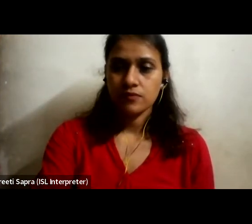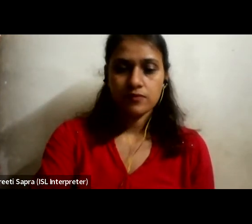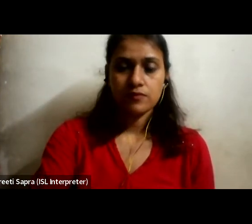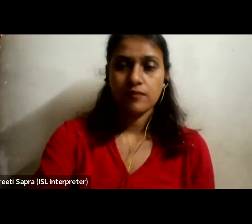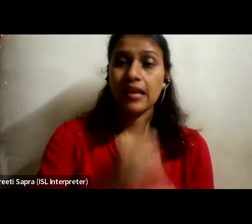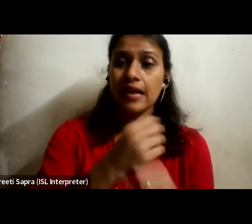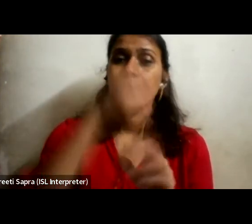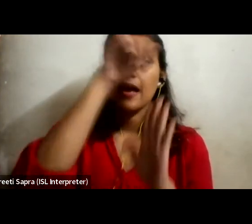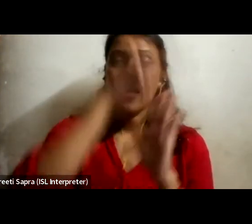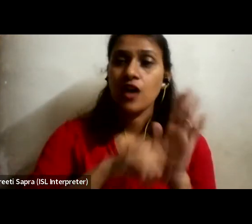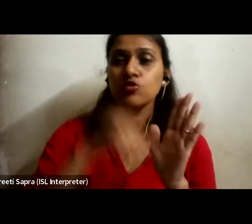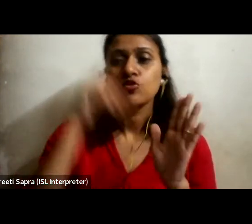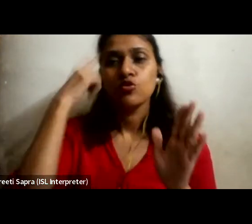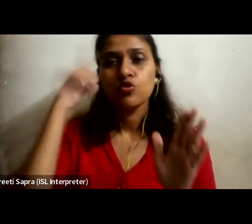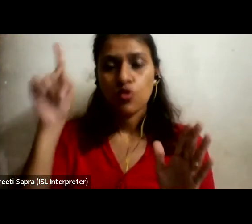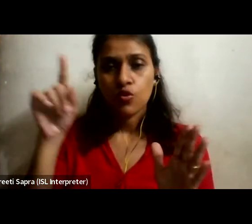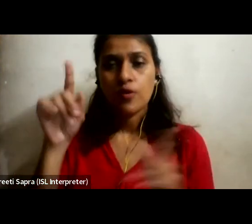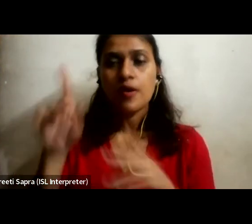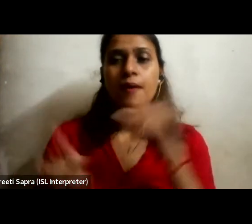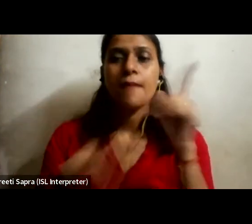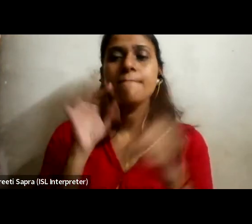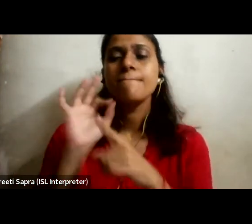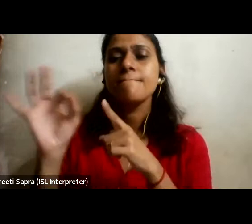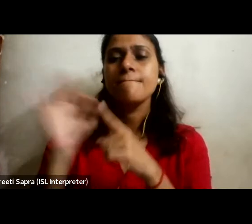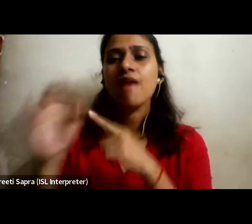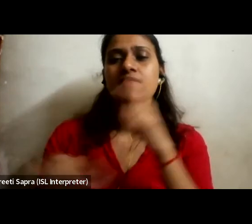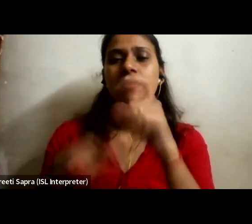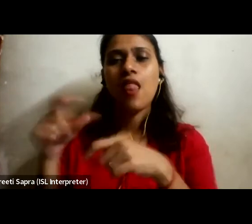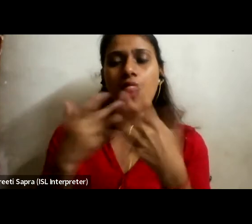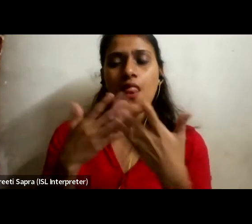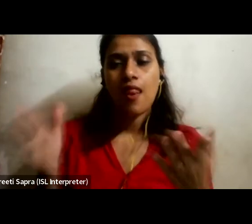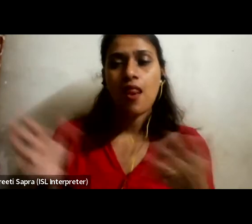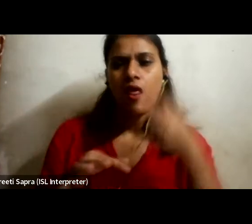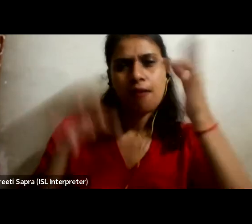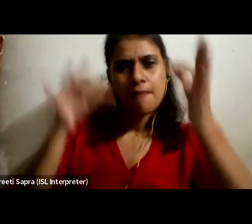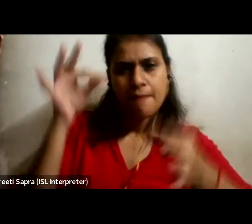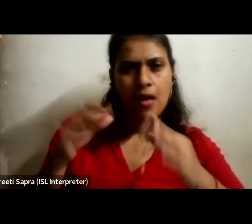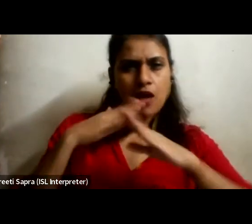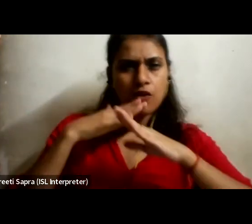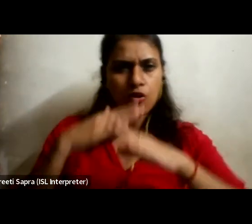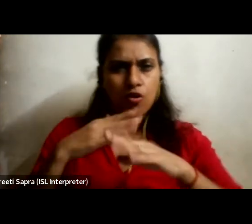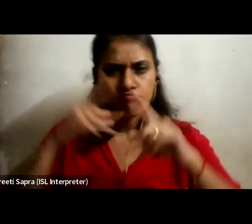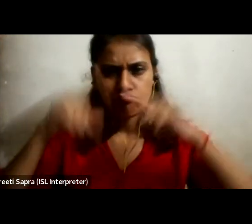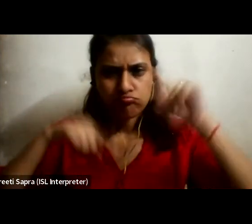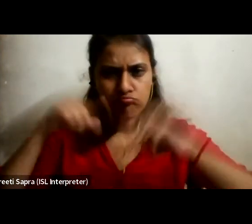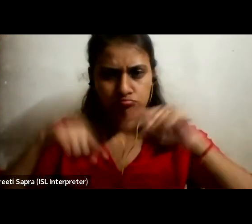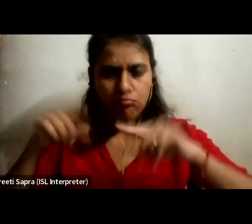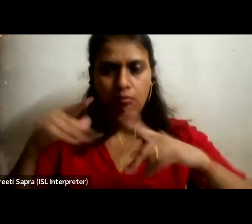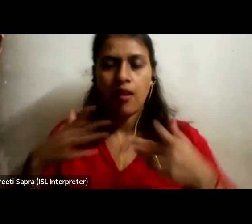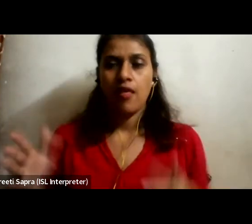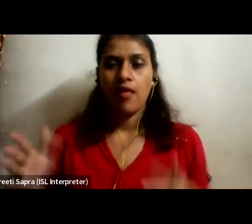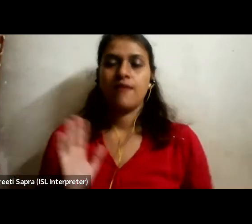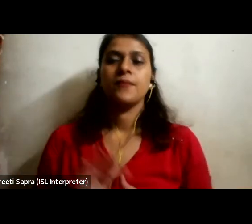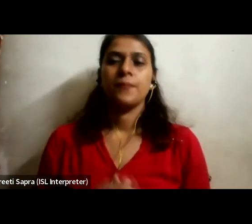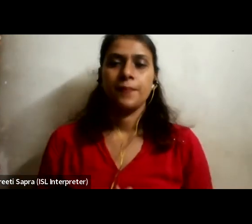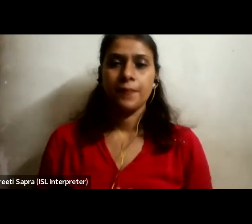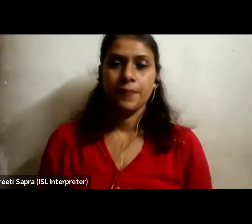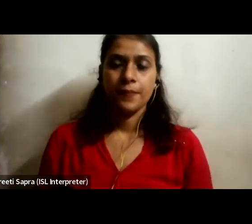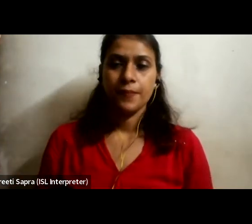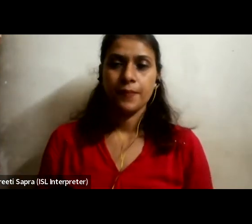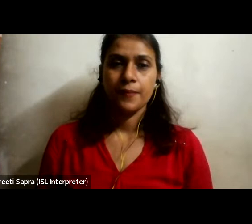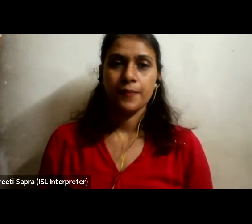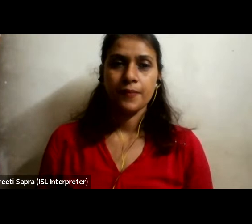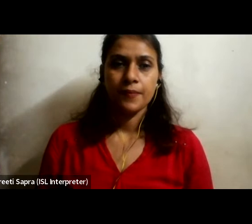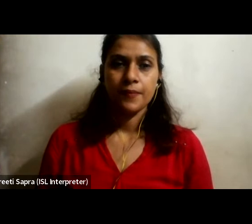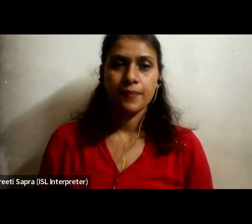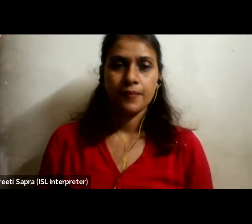deploying AI, internal governance structures and measures is sort of what falls under that purview. And so what we, I think,